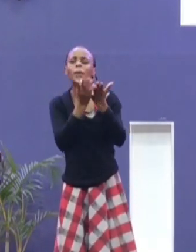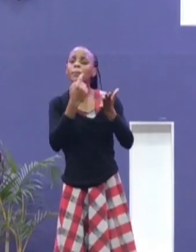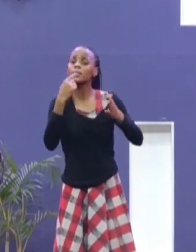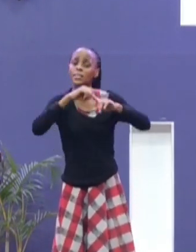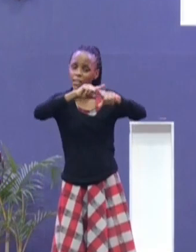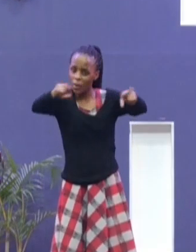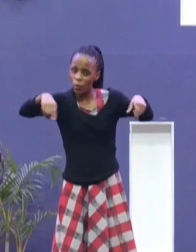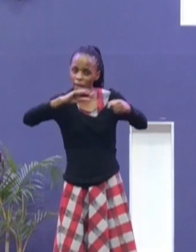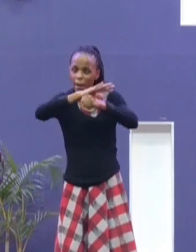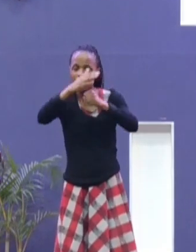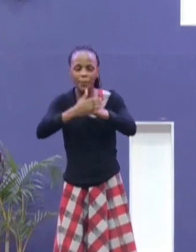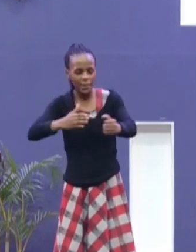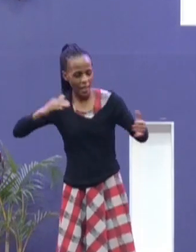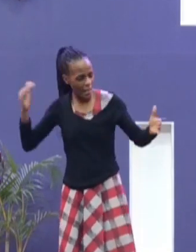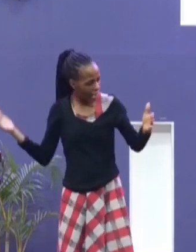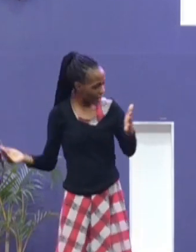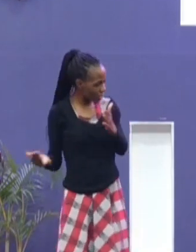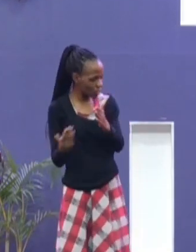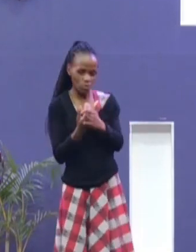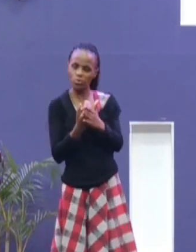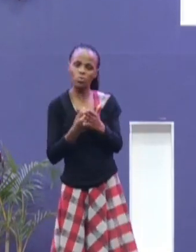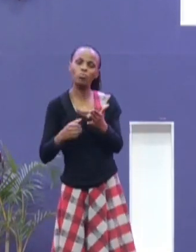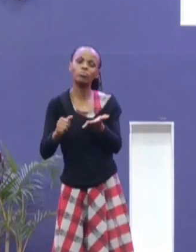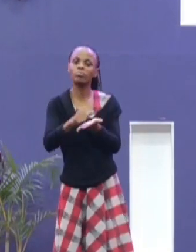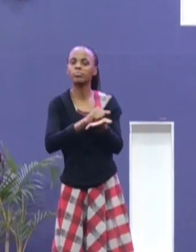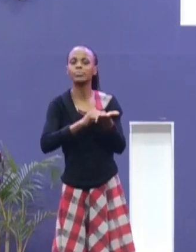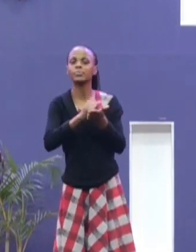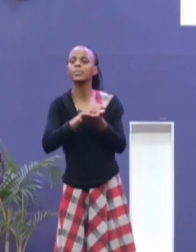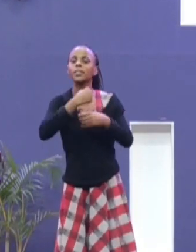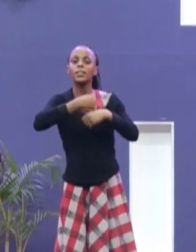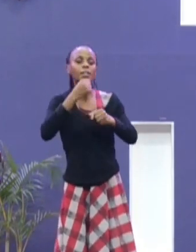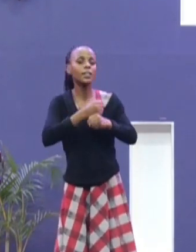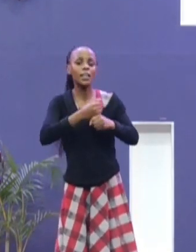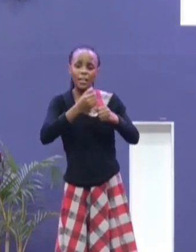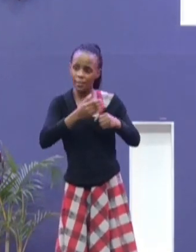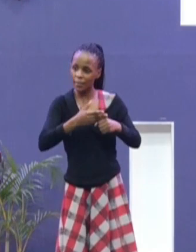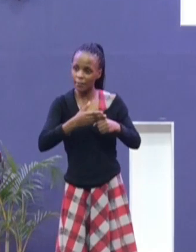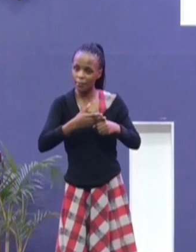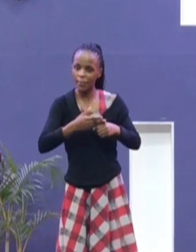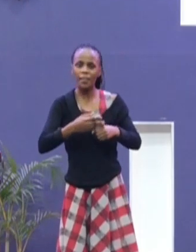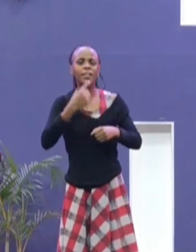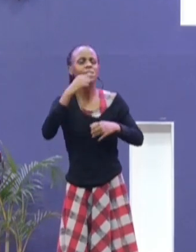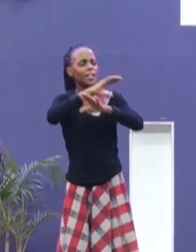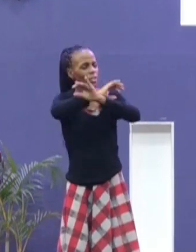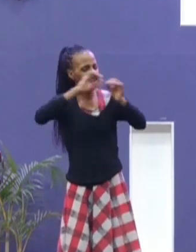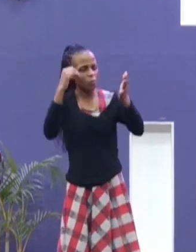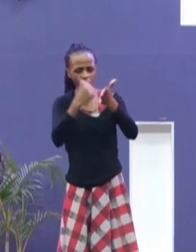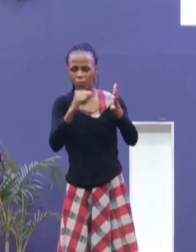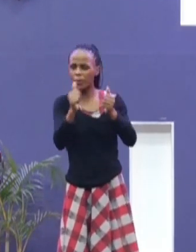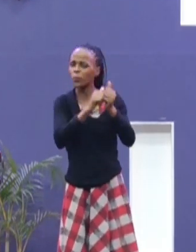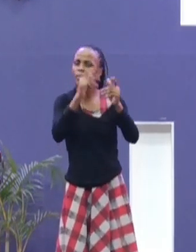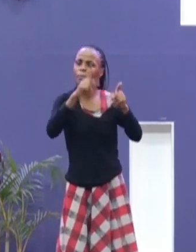tufuuka kitonde kijja. The Bible says we become a new creation. Tebaliko musango abali mu Kristo Yesu. There is